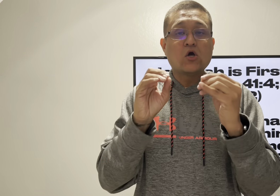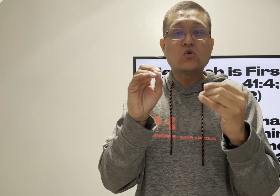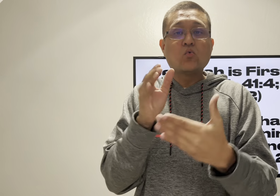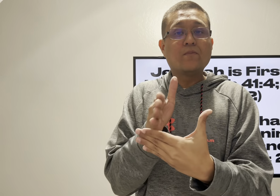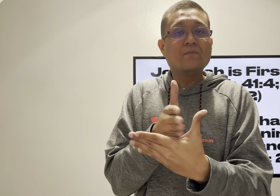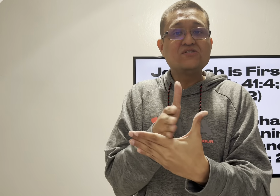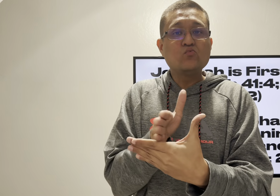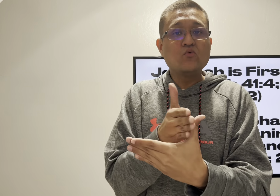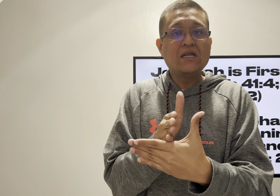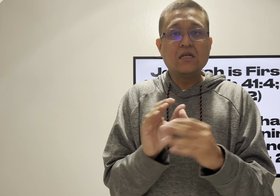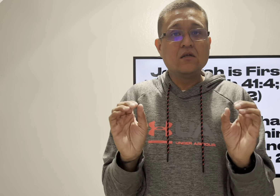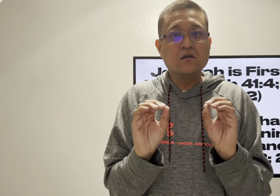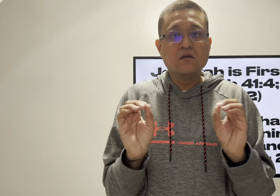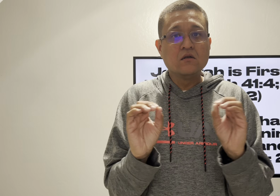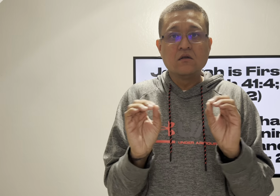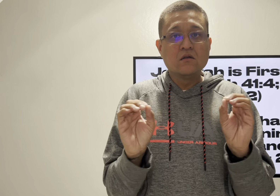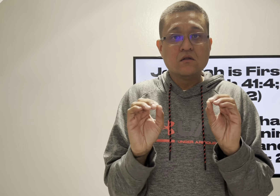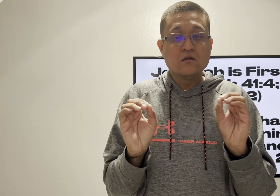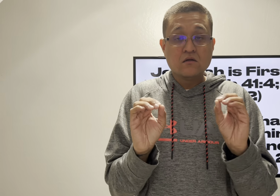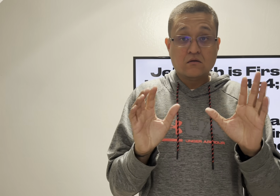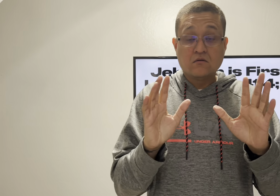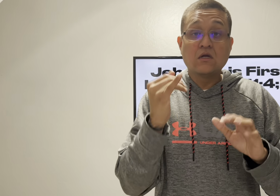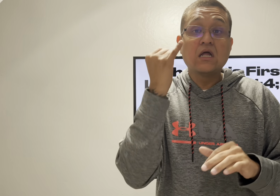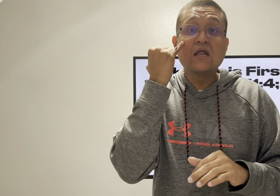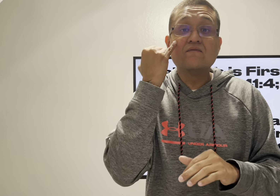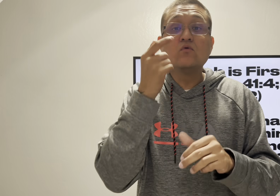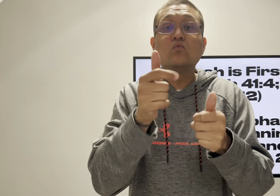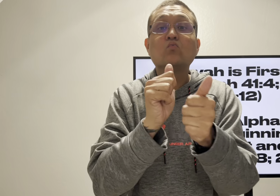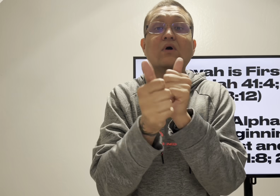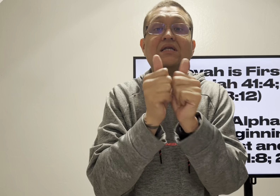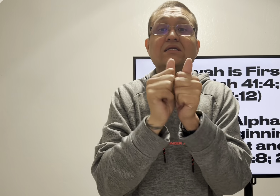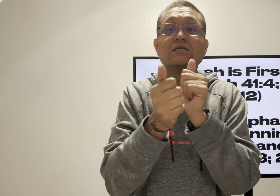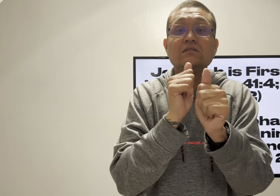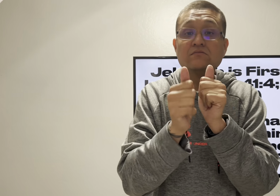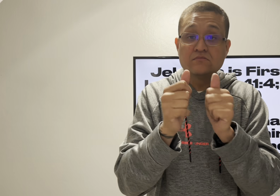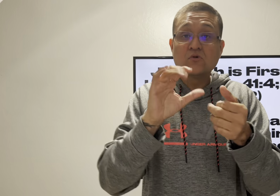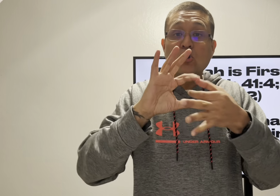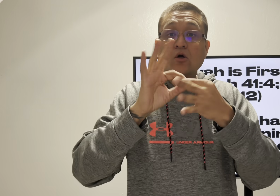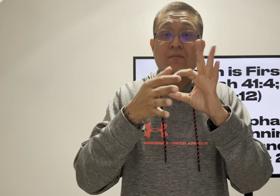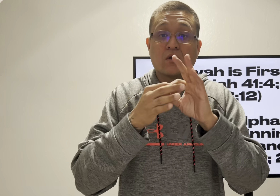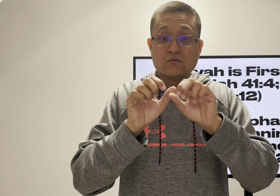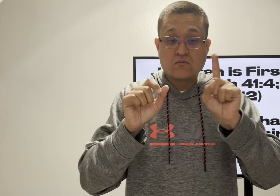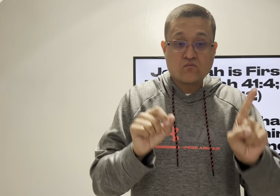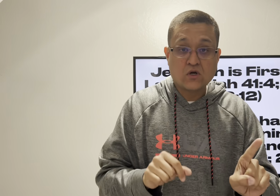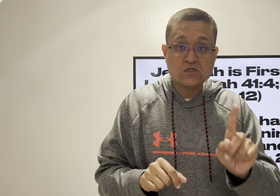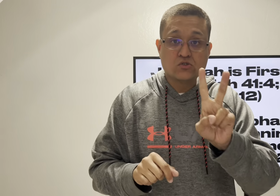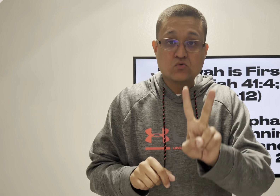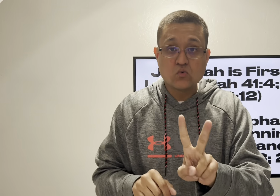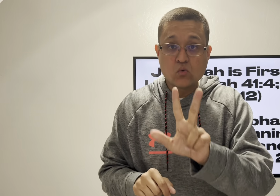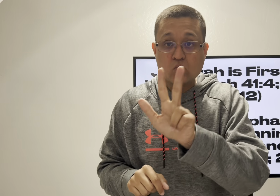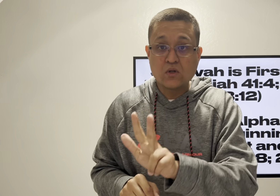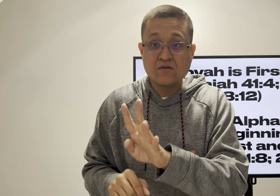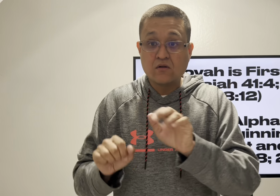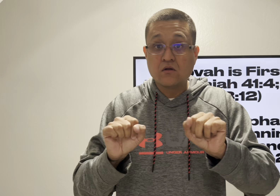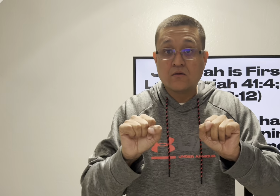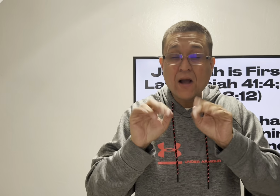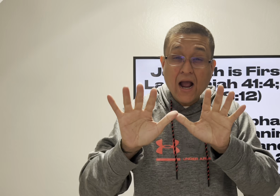There can't be a first and last and someone in between. It's like running a race in the Olympics.